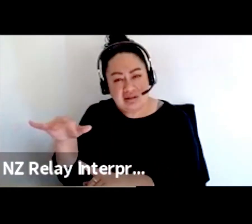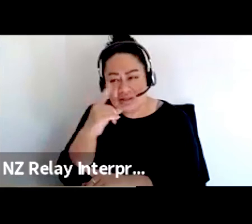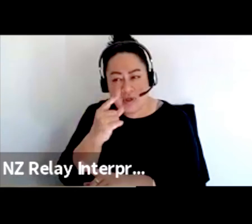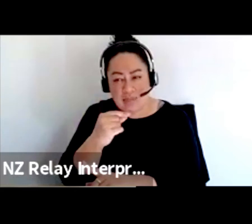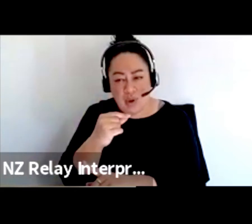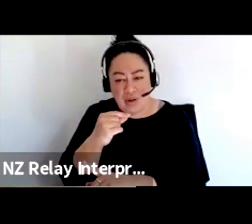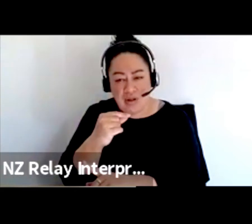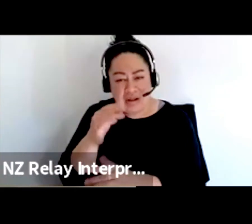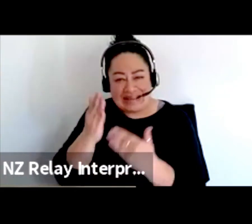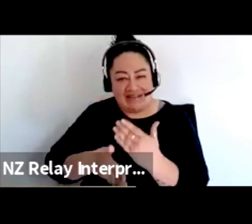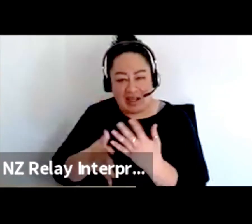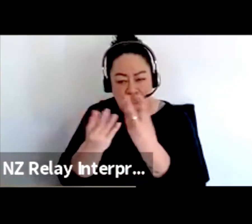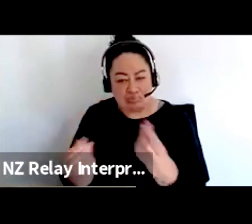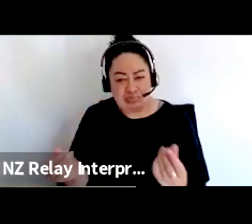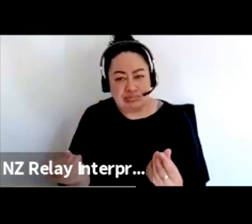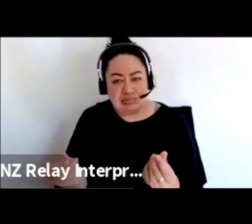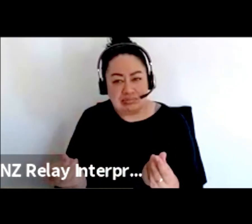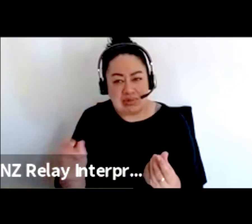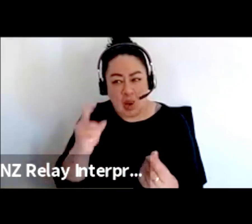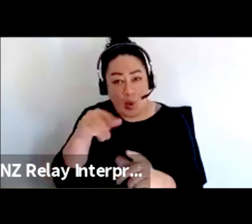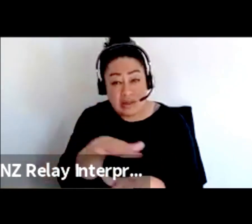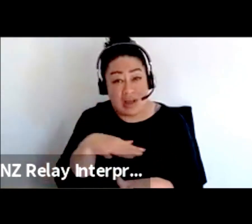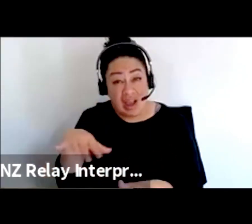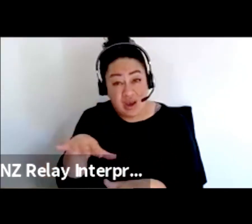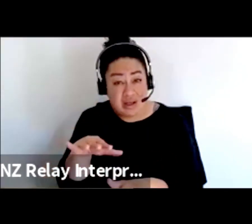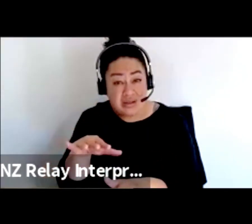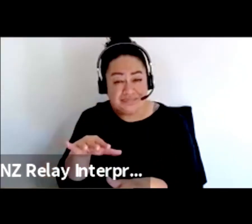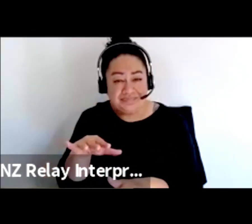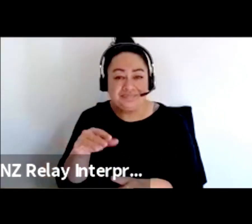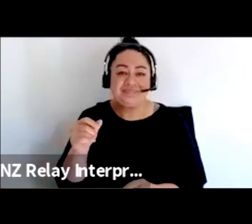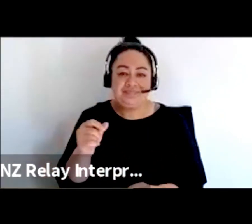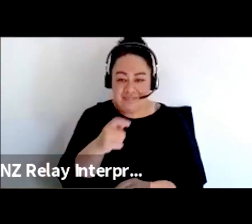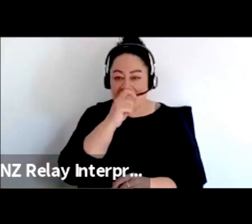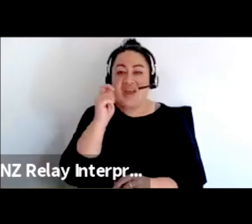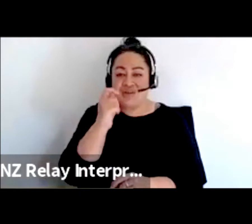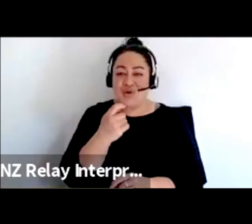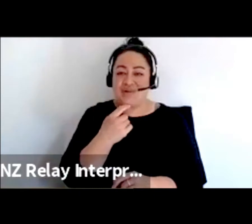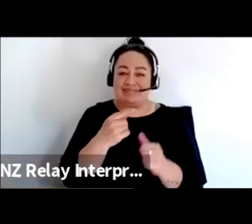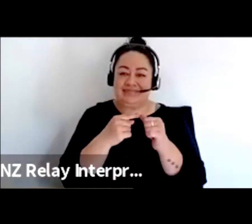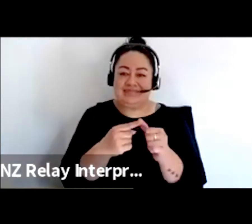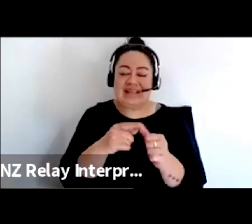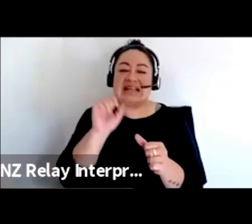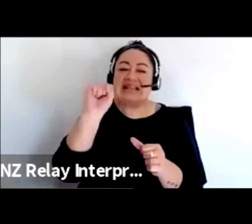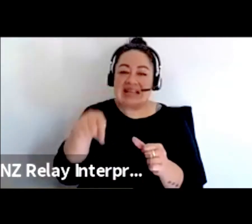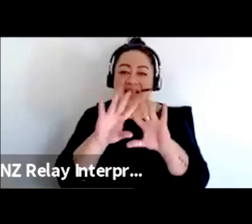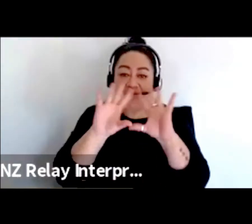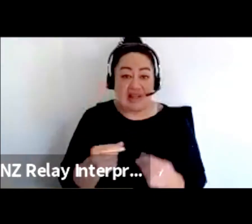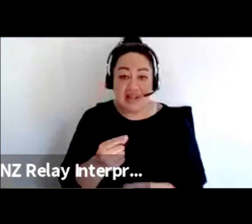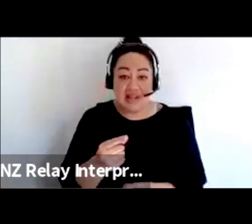Tamaki ki Tonga? Yeah, I mean, I think everything you said contributes,